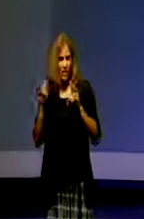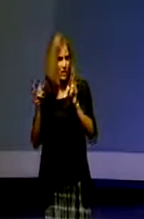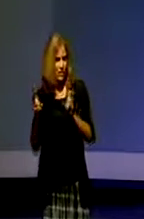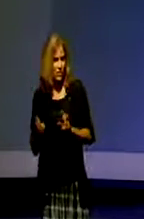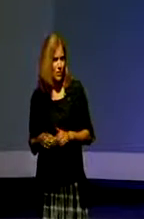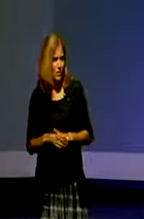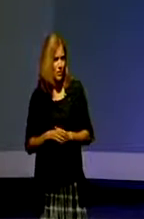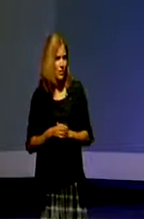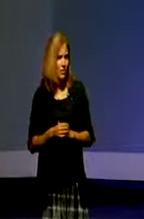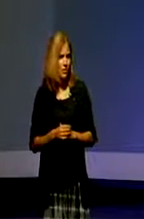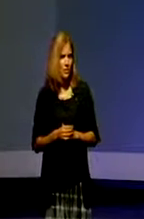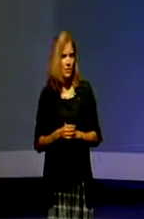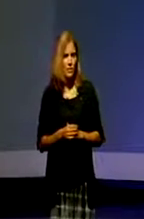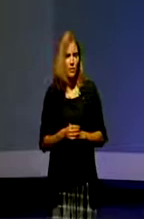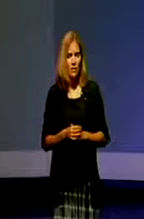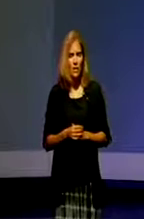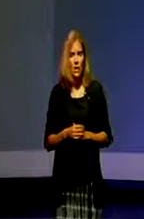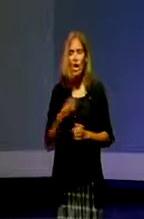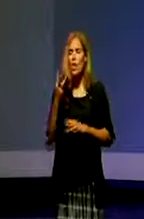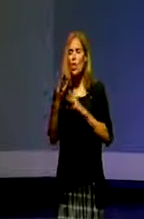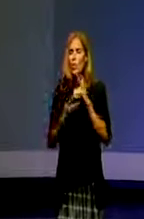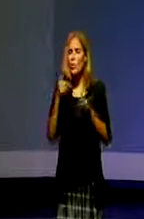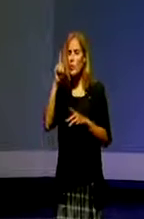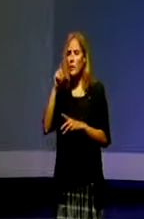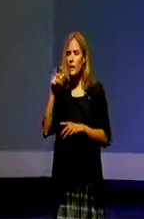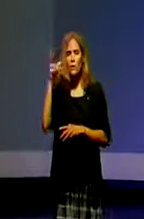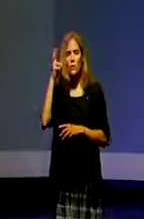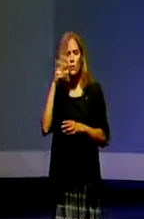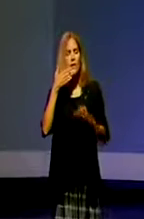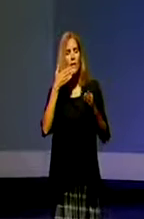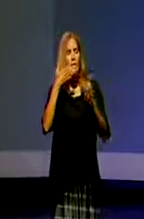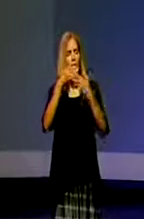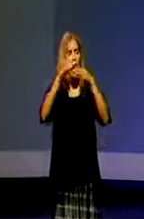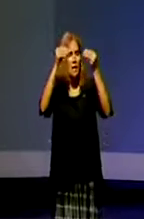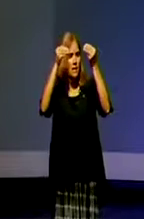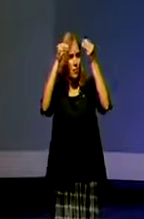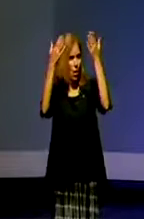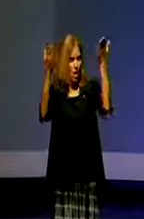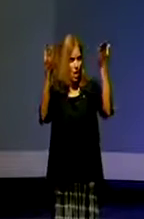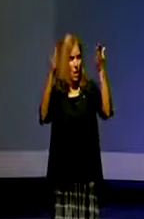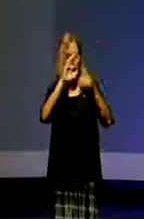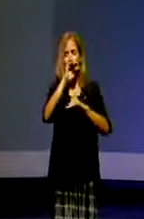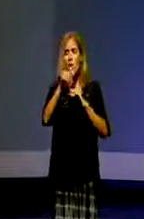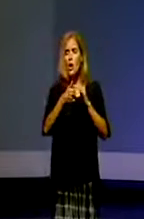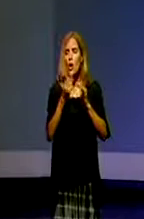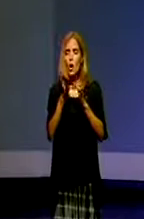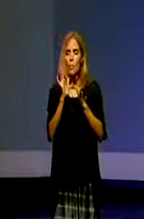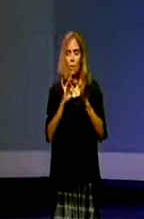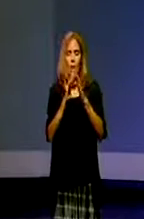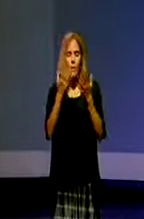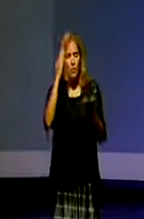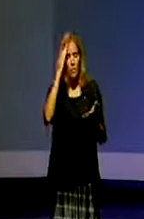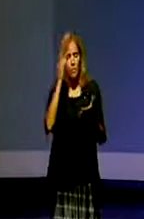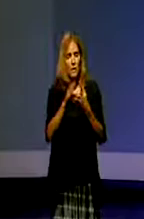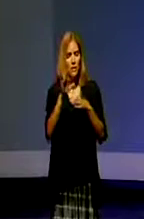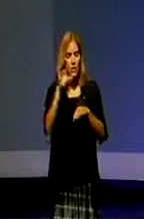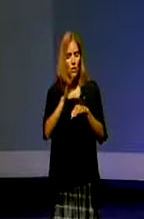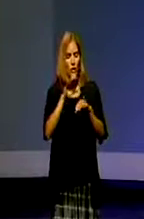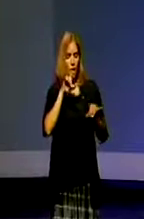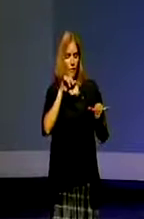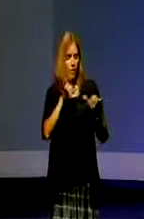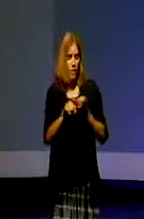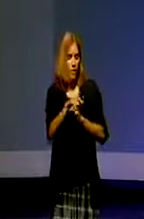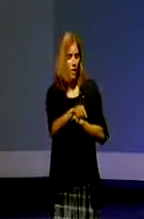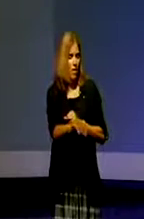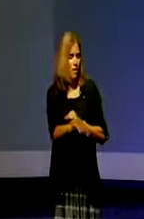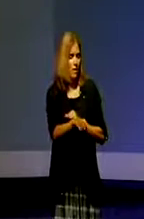issues. The world needs to hear the gospel. And all Bible-believing churches stand firm on